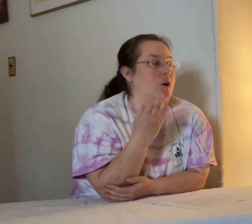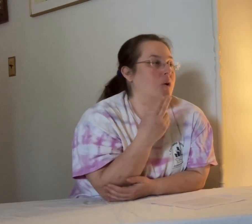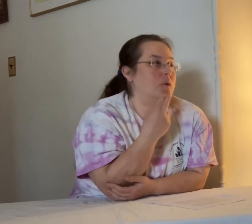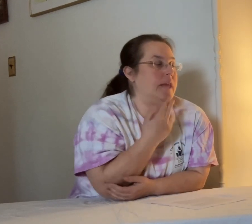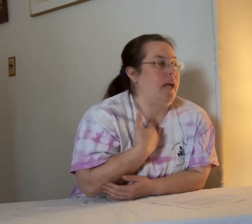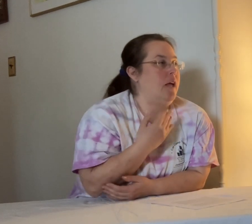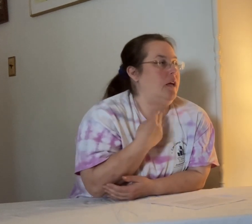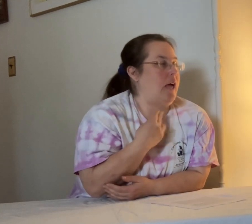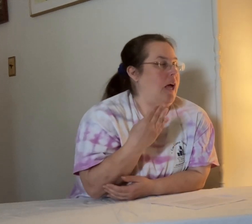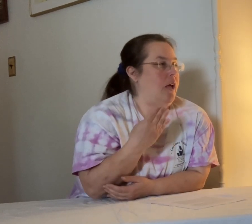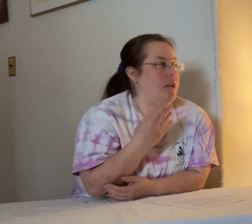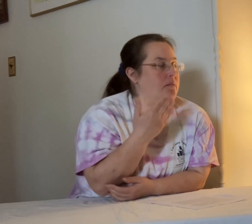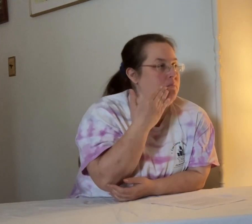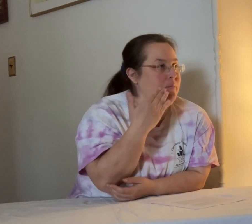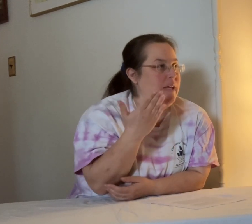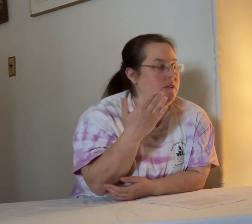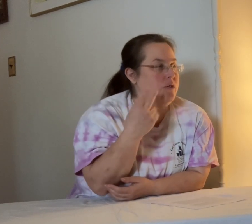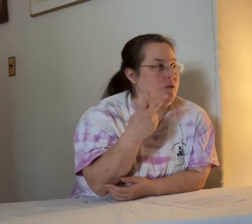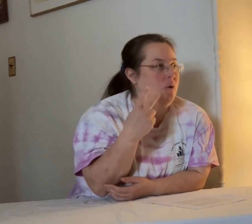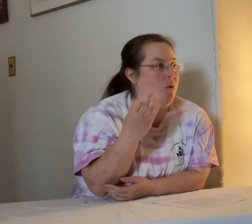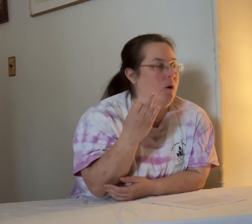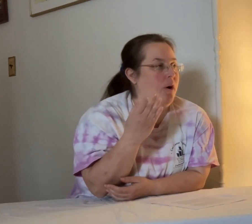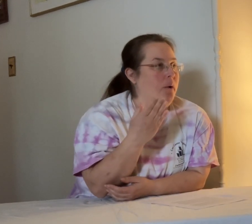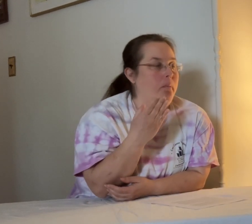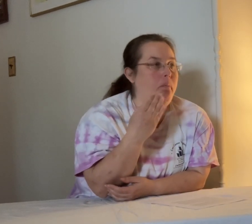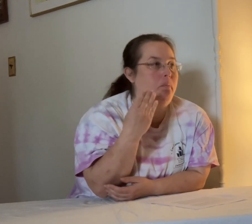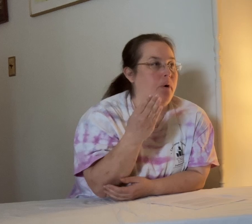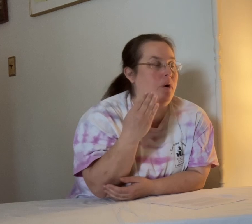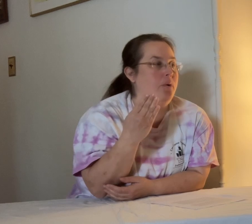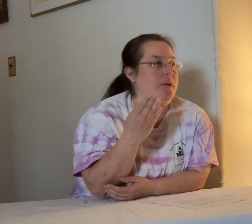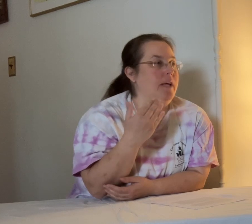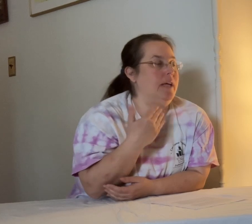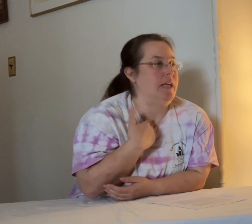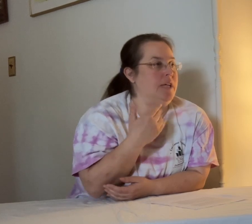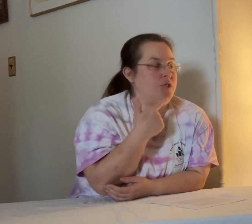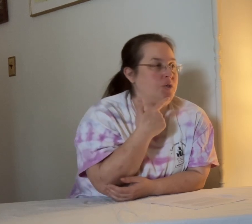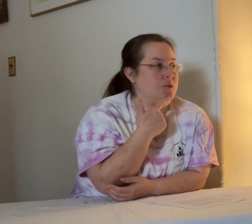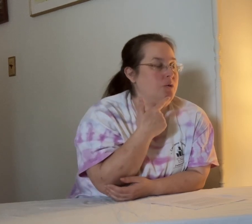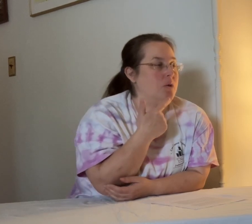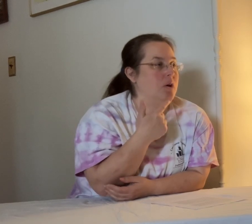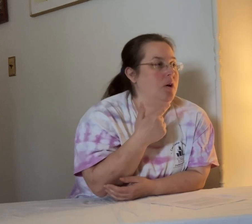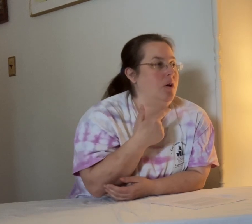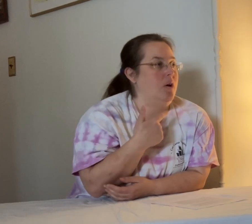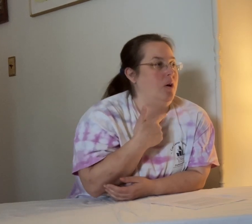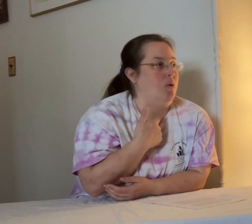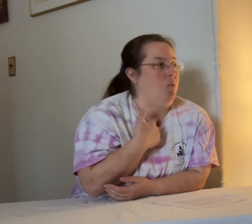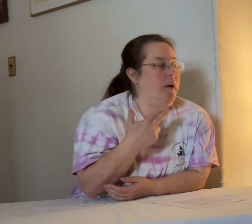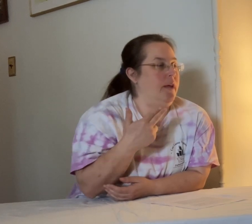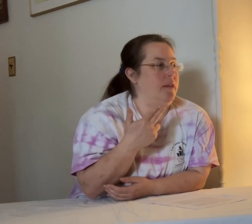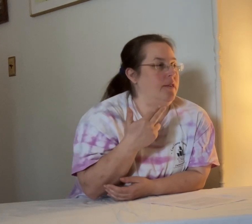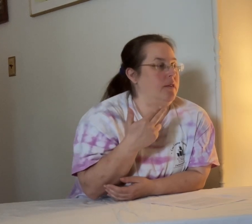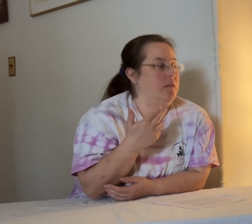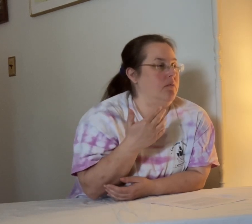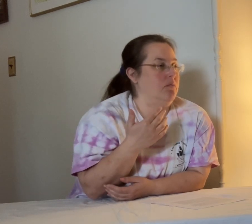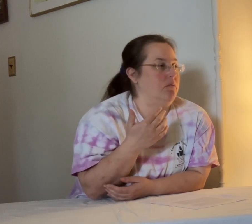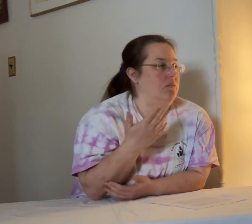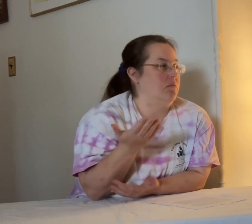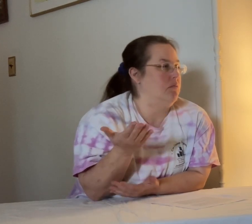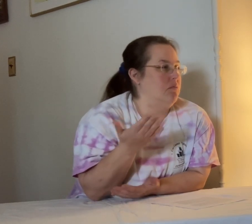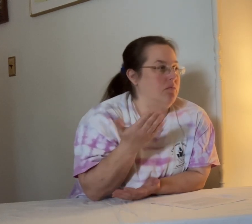so they can meet your bone issue with